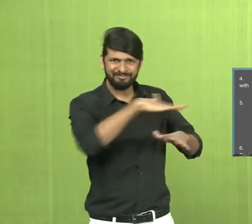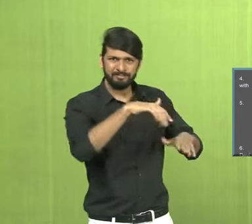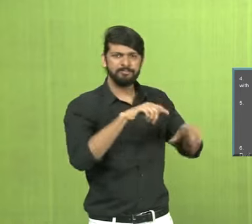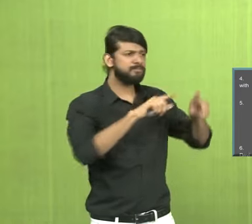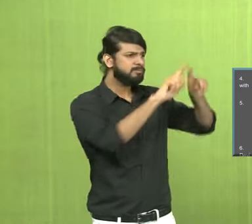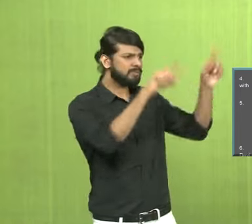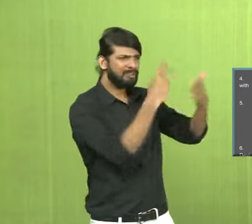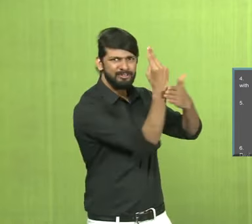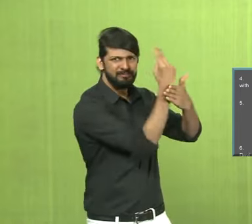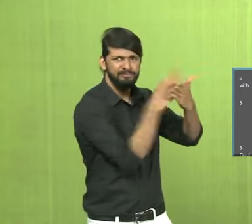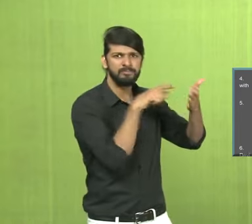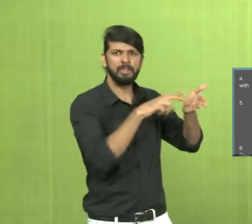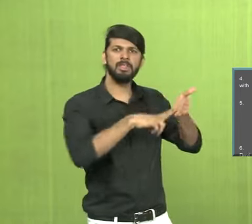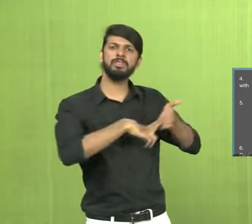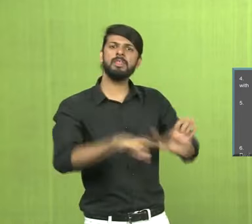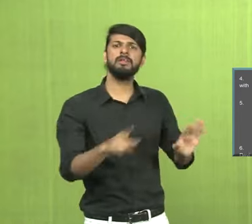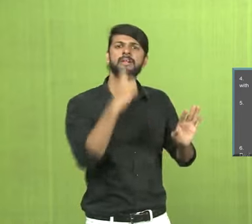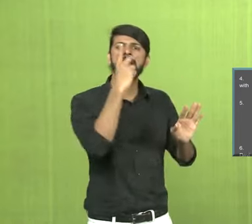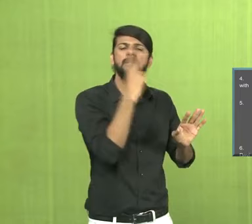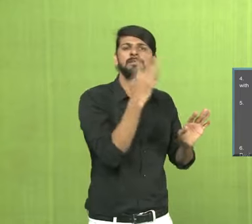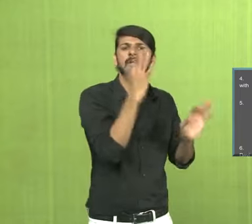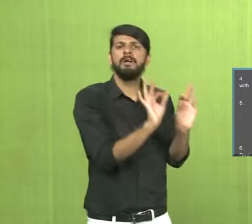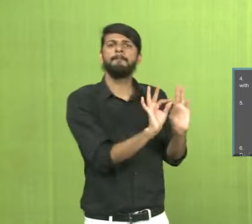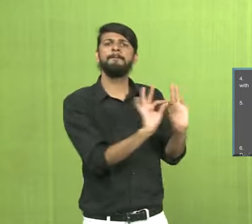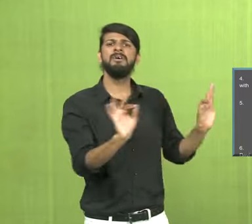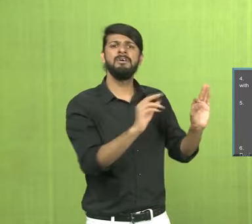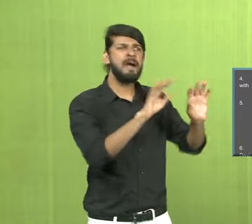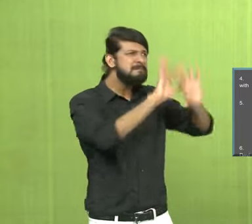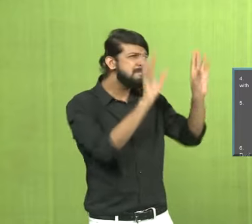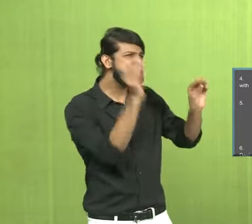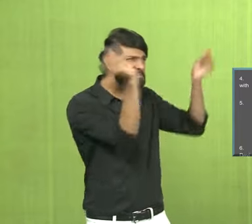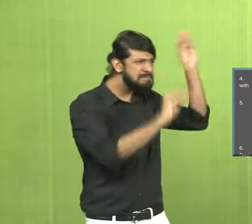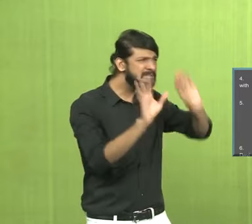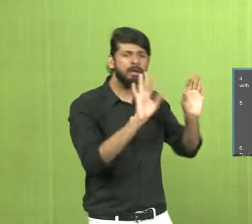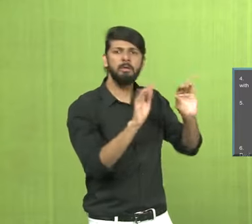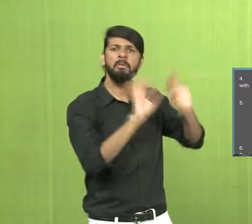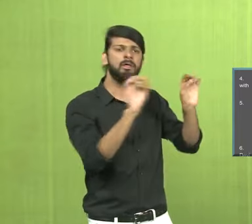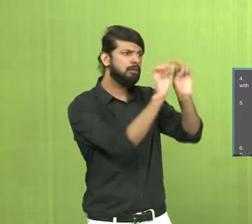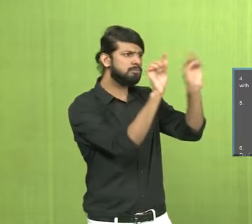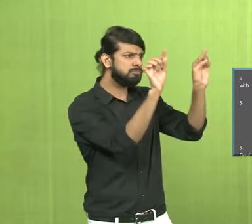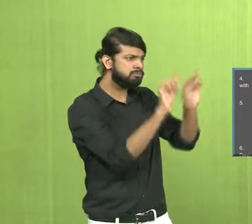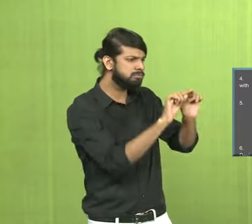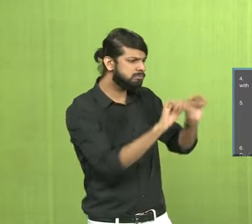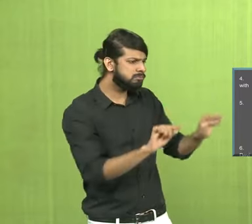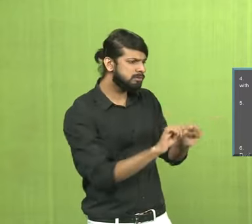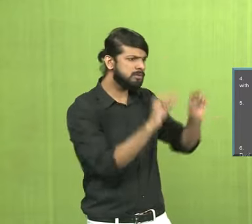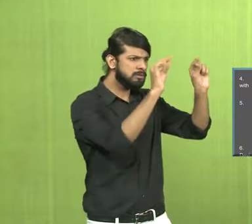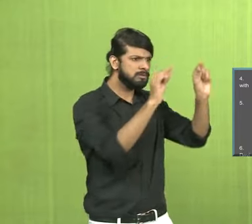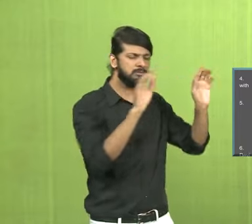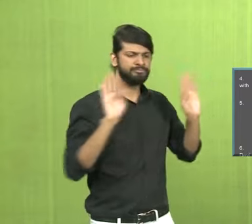The characteristics of Varli painting. First, the speciality, which is the simple, natural and ancient